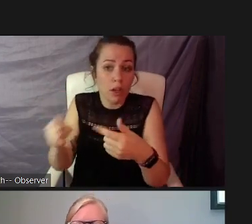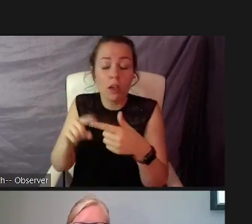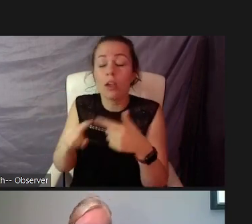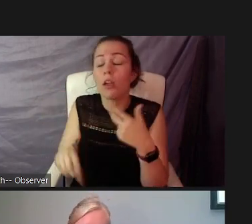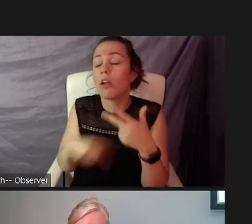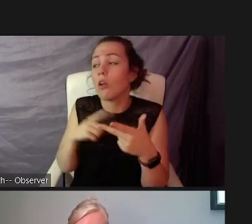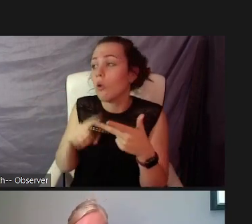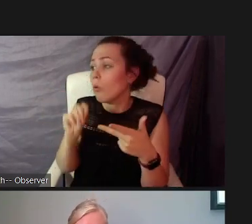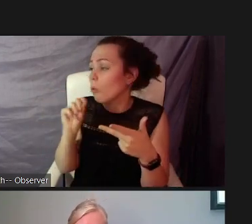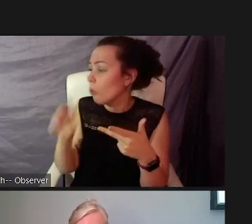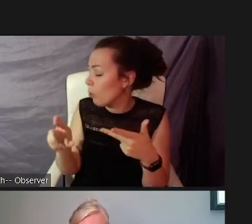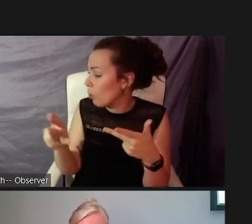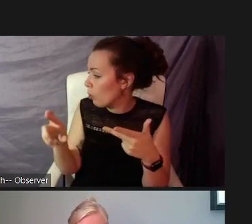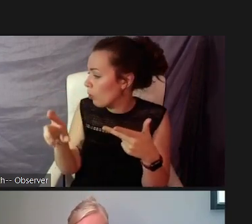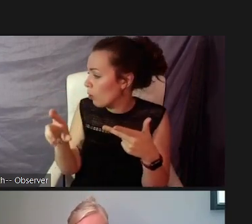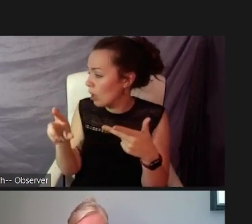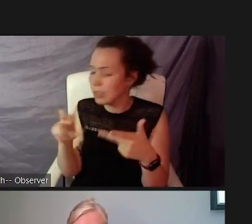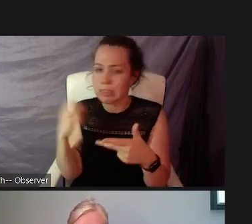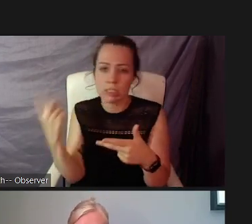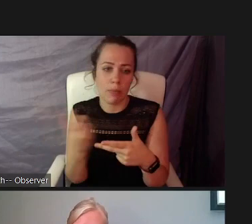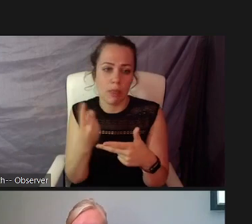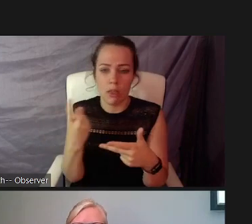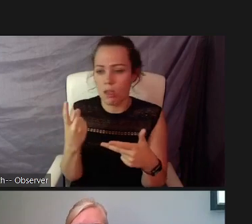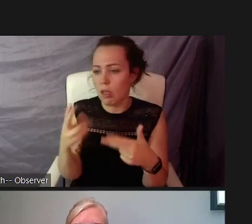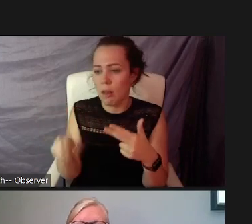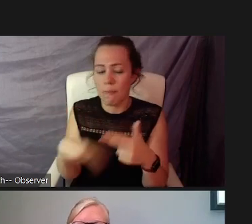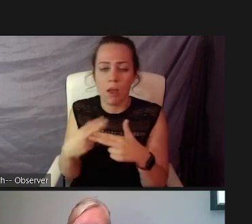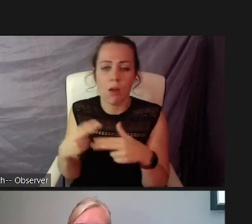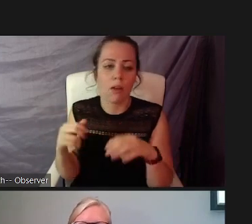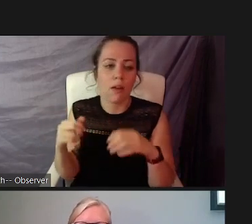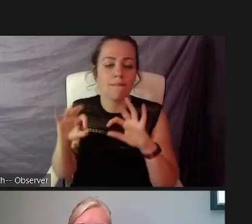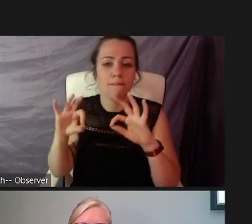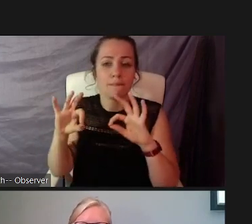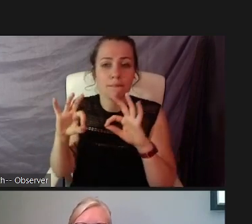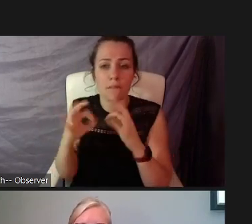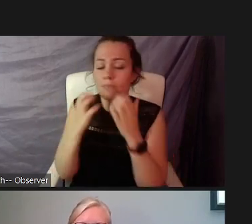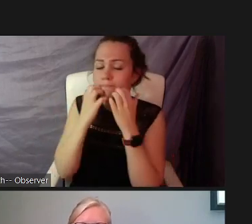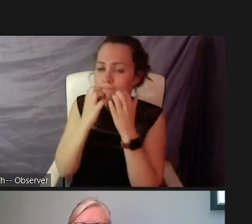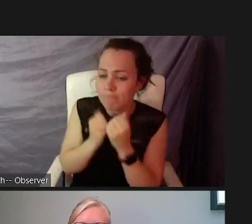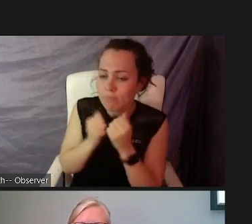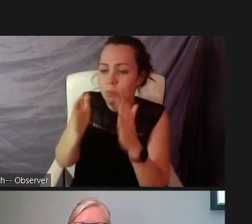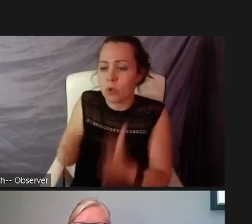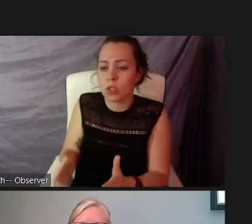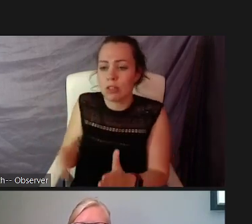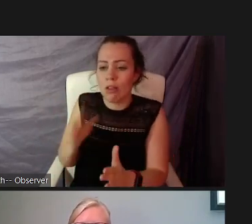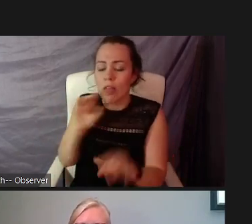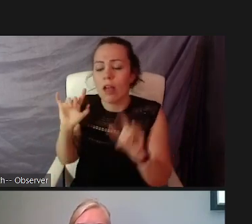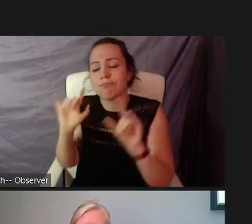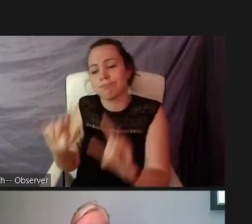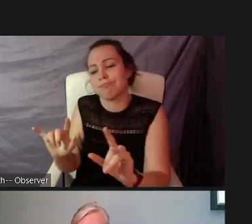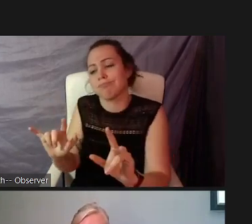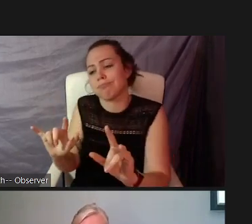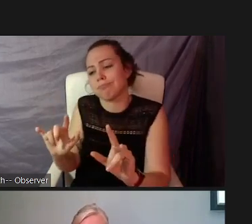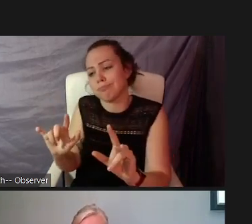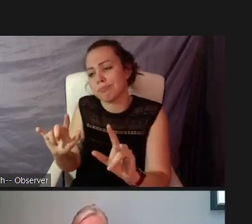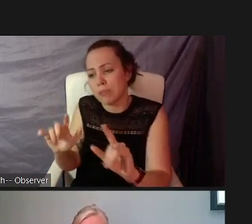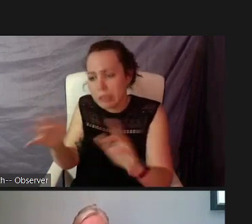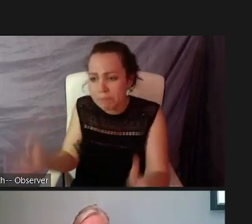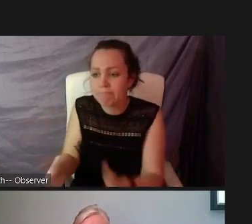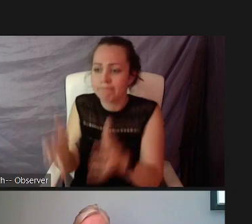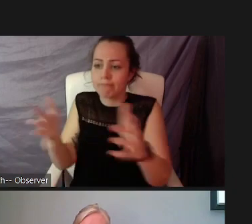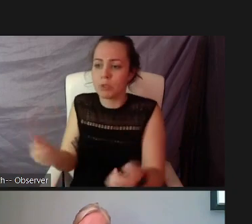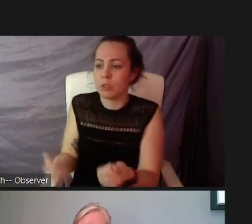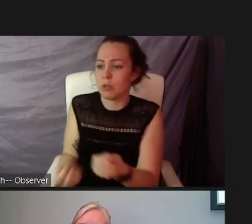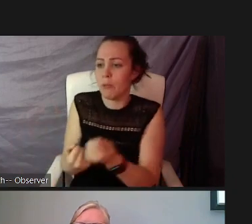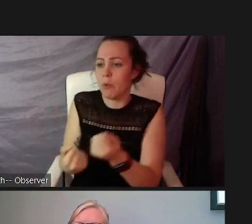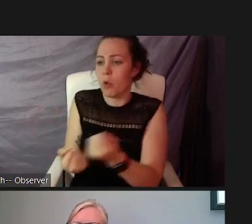stories about loved ones supporting a person who is unwell during that time, or about